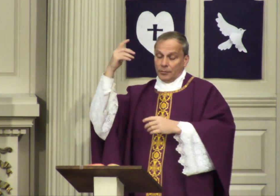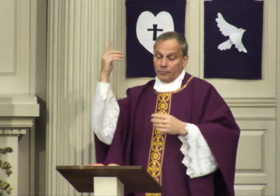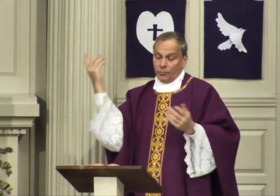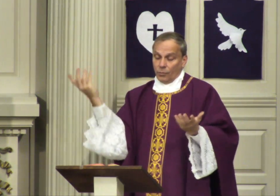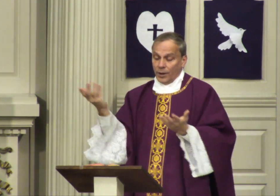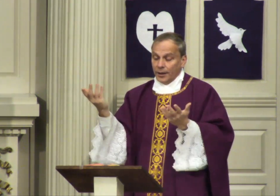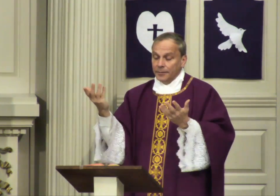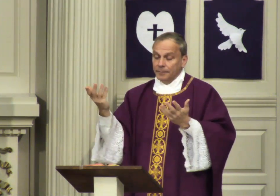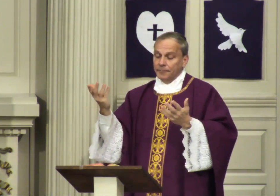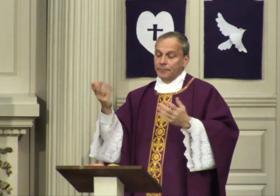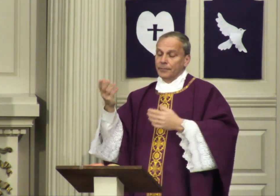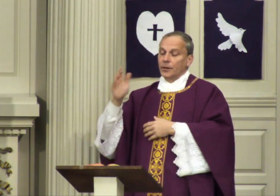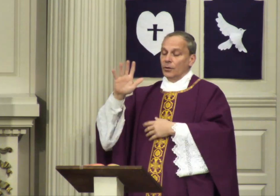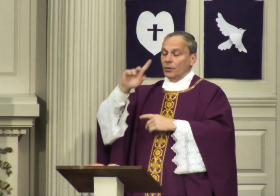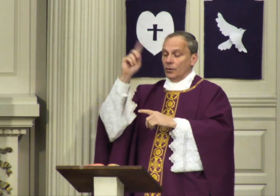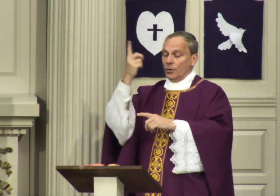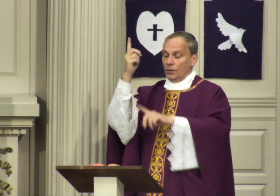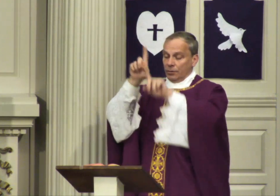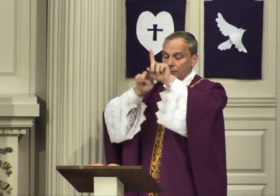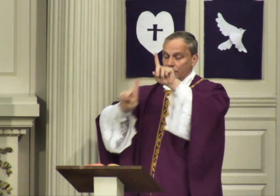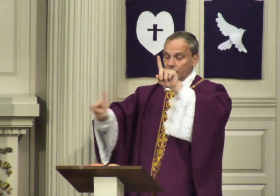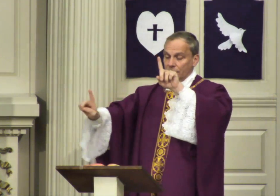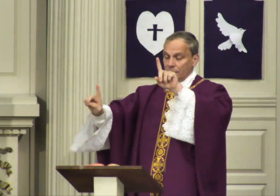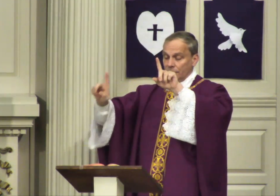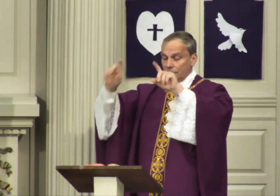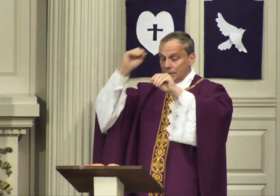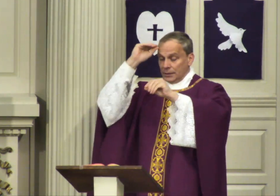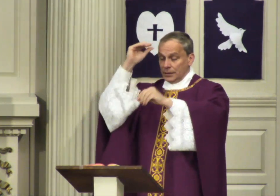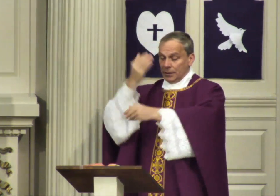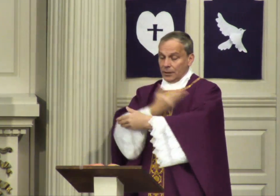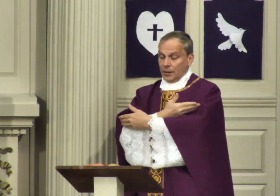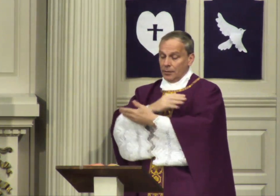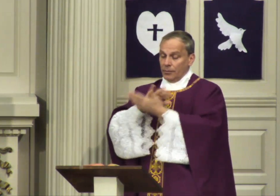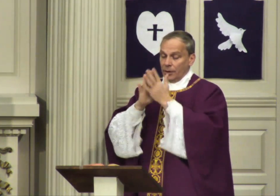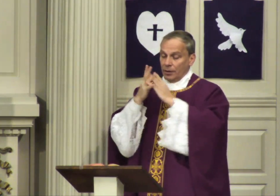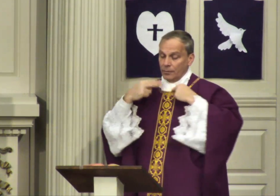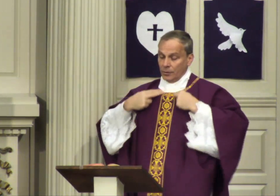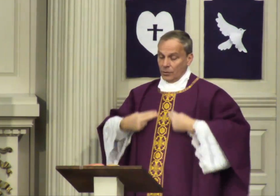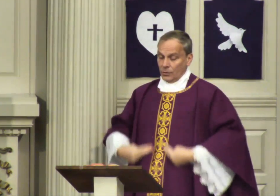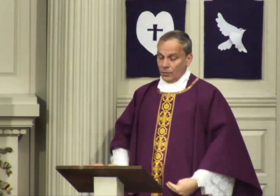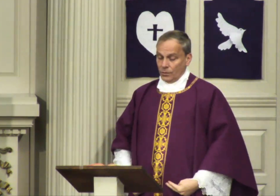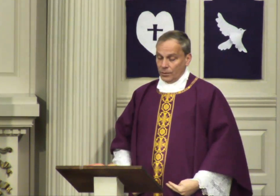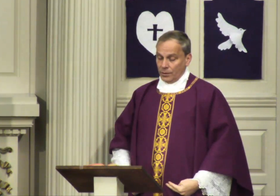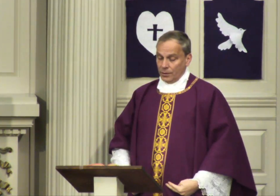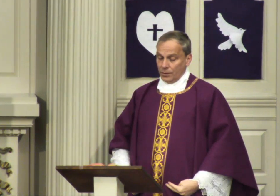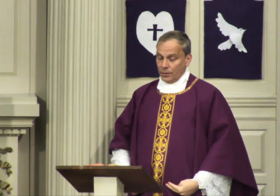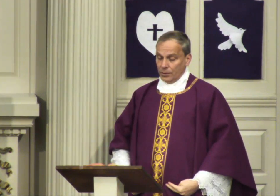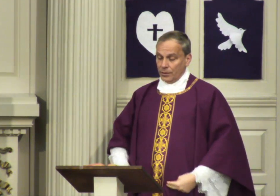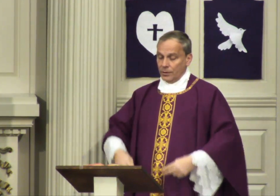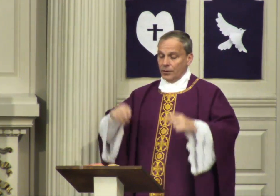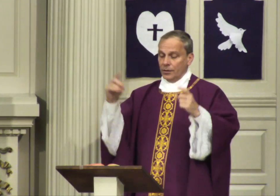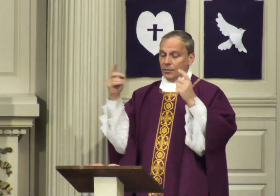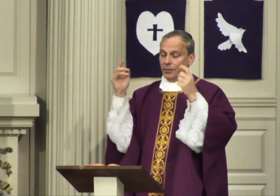great mystery of the incarnation of your only begotten Son,